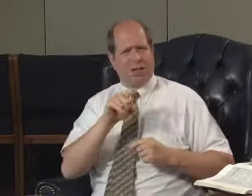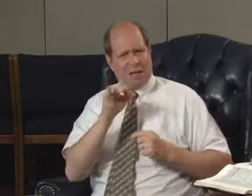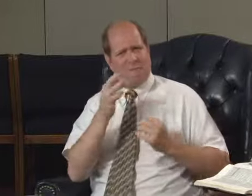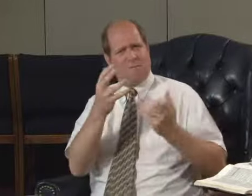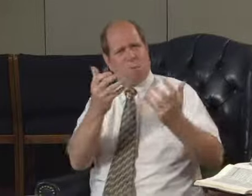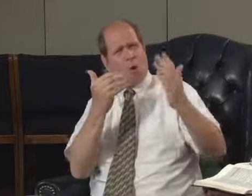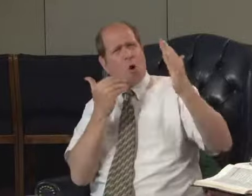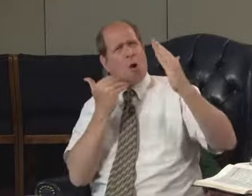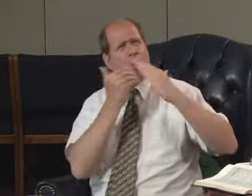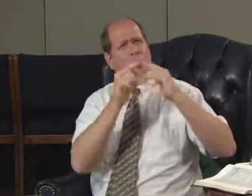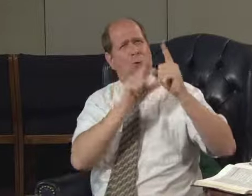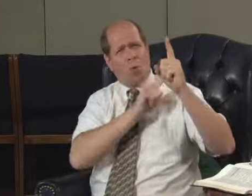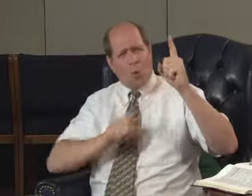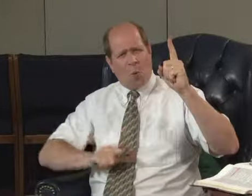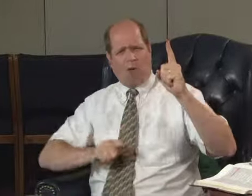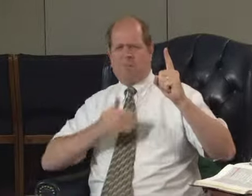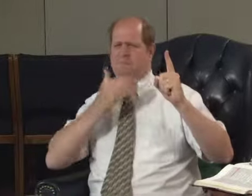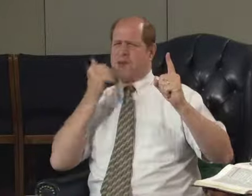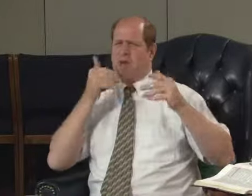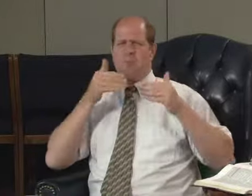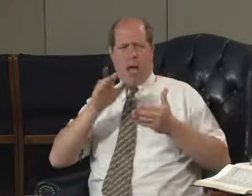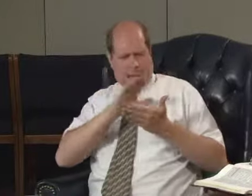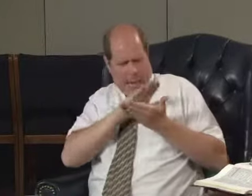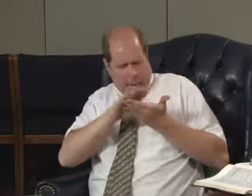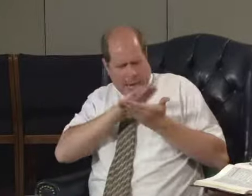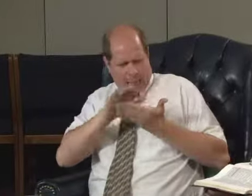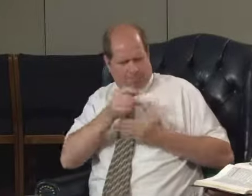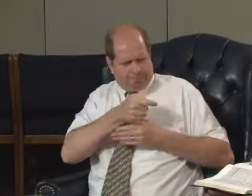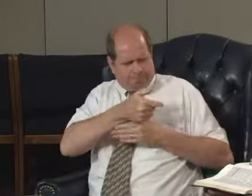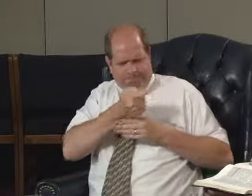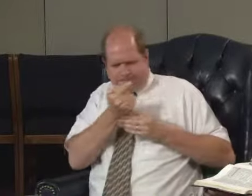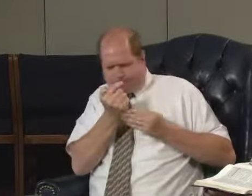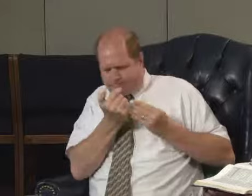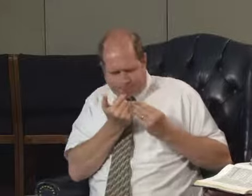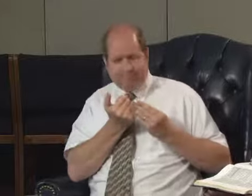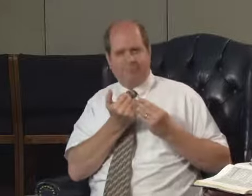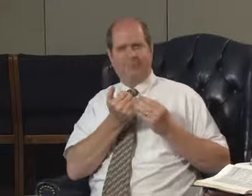times a day. Now I challenge you that if you want to draw nigh to God, you need to cleanse your